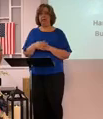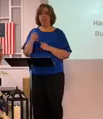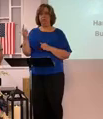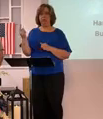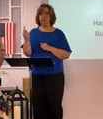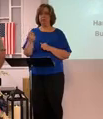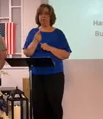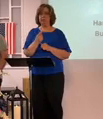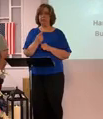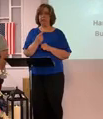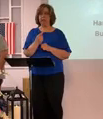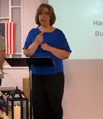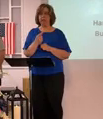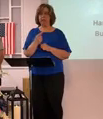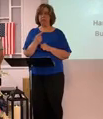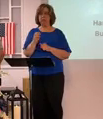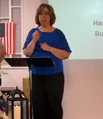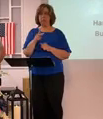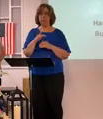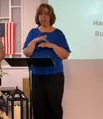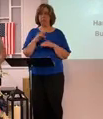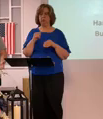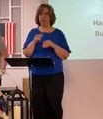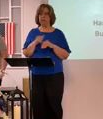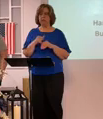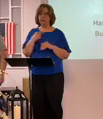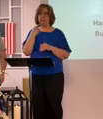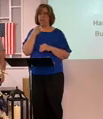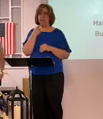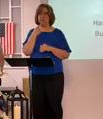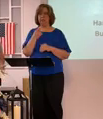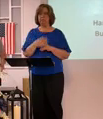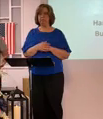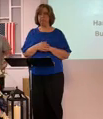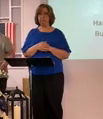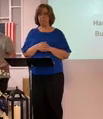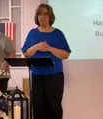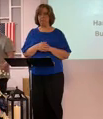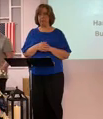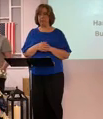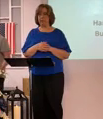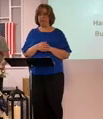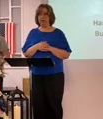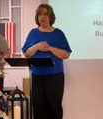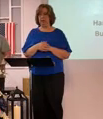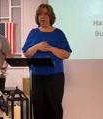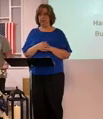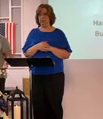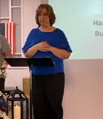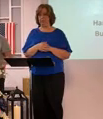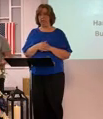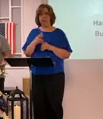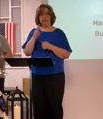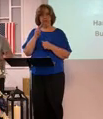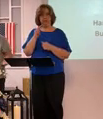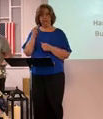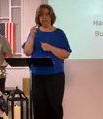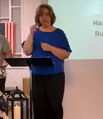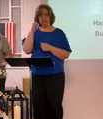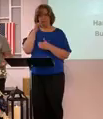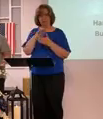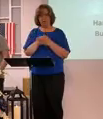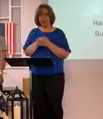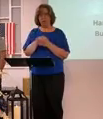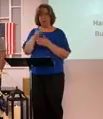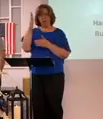there. Well, when she came in, she's like, she comes in. I'm like, Nicole, why